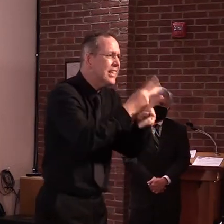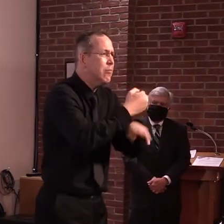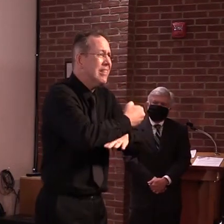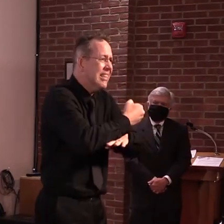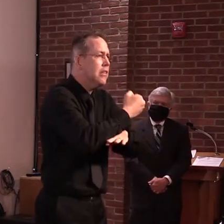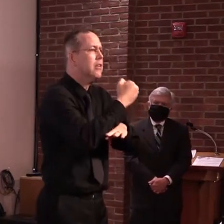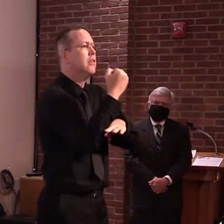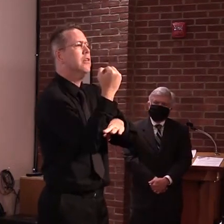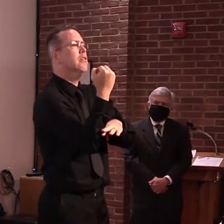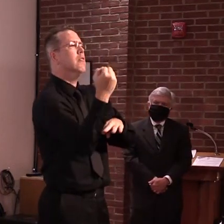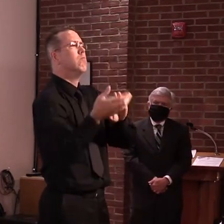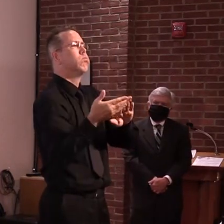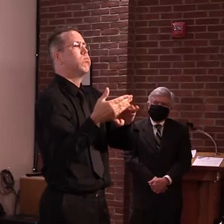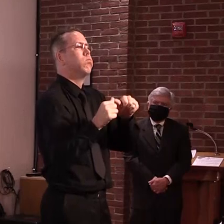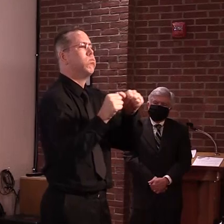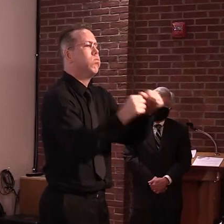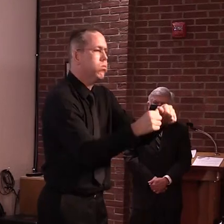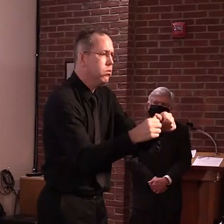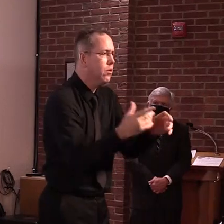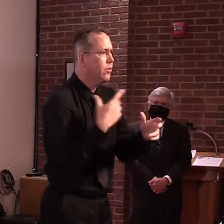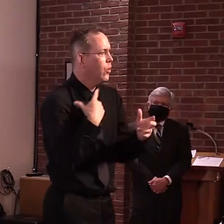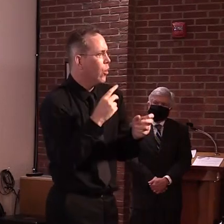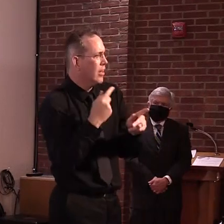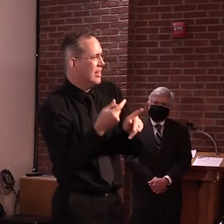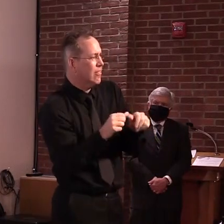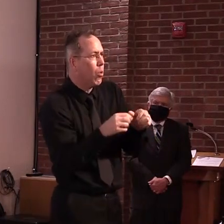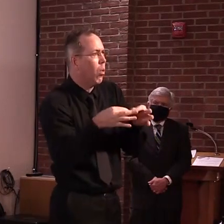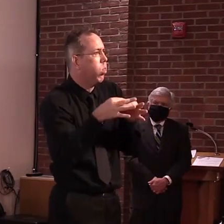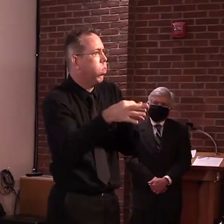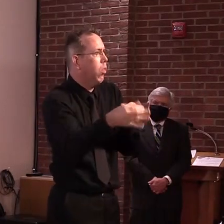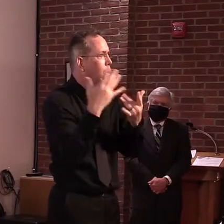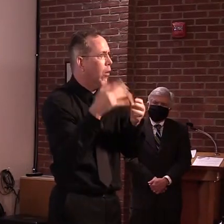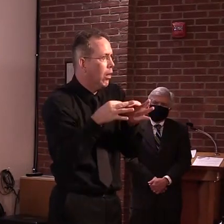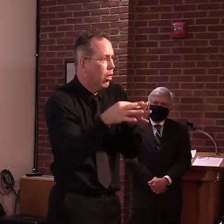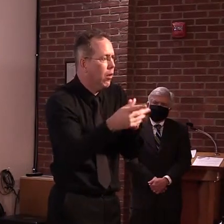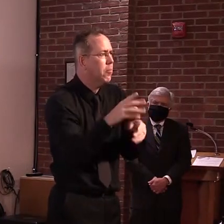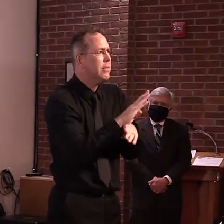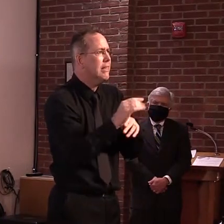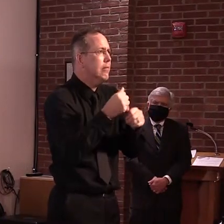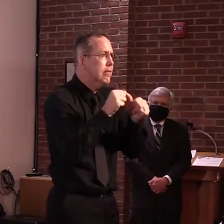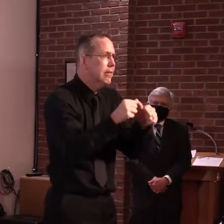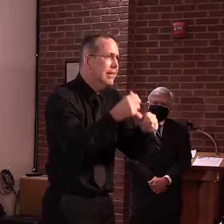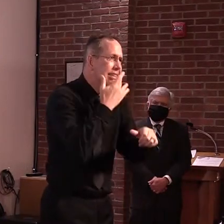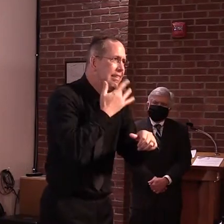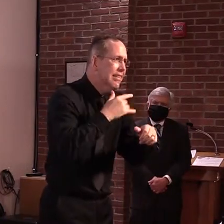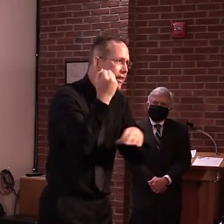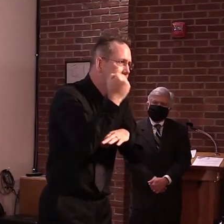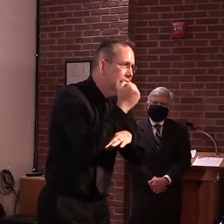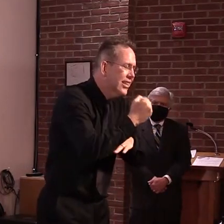restarted. On our end, we'll continue to answer the legislature's